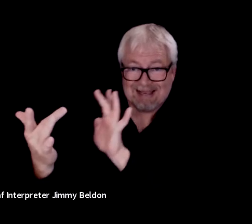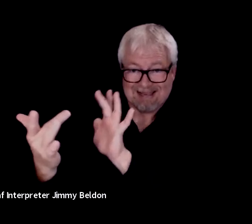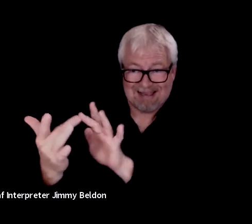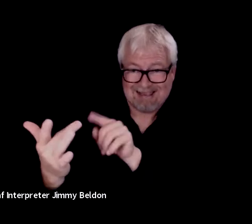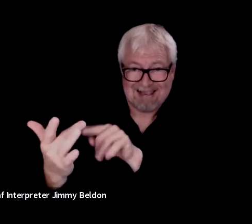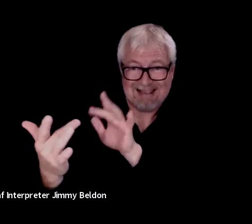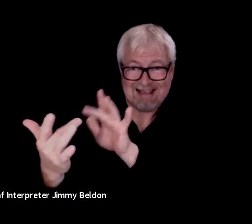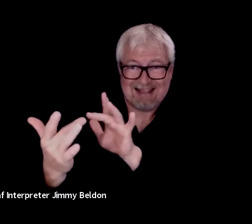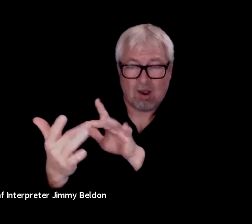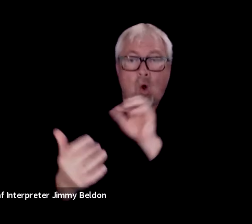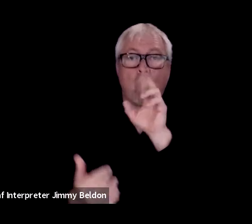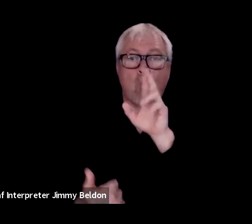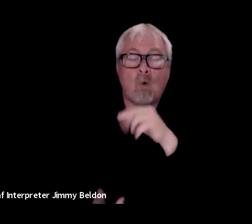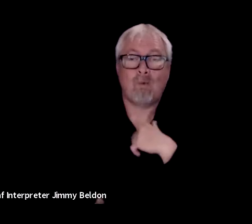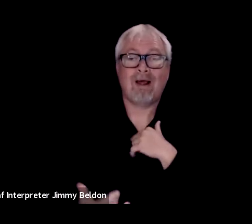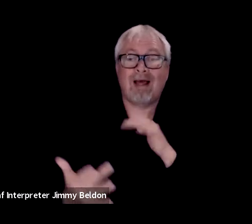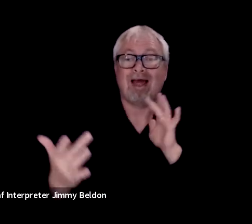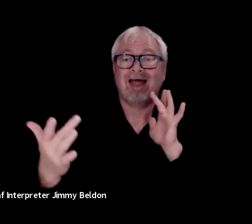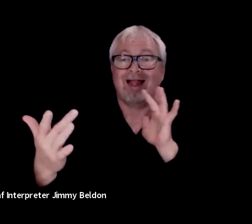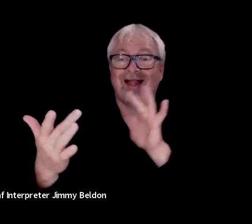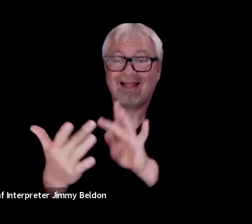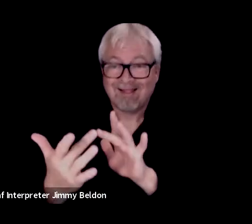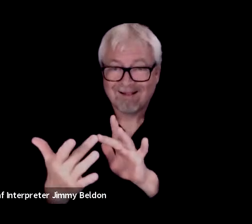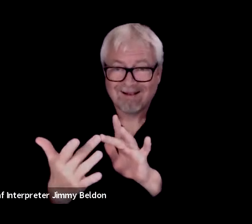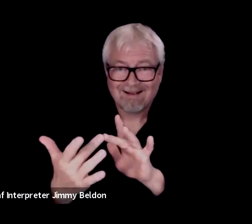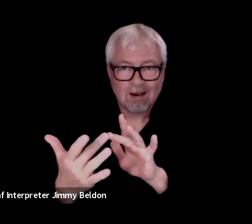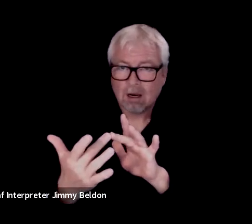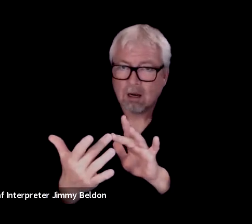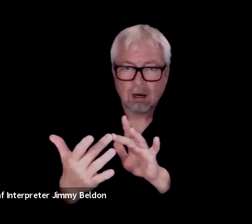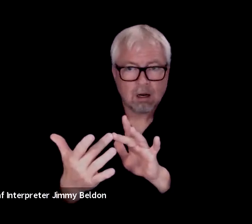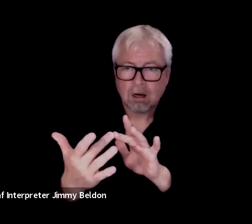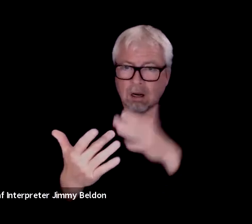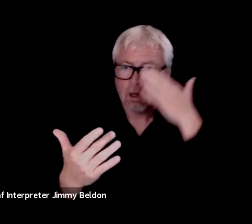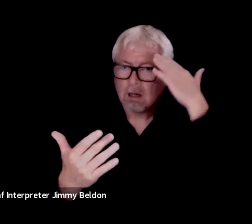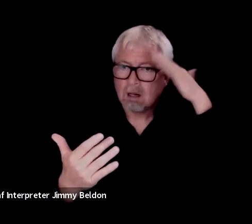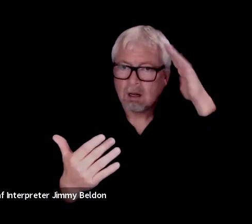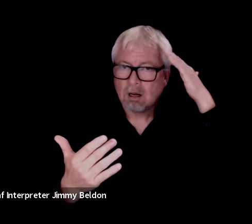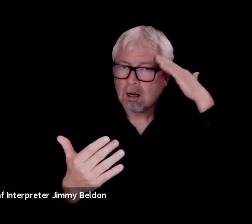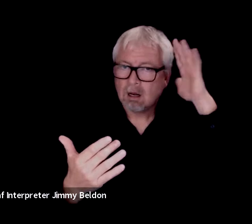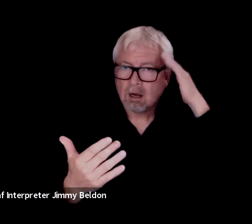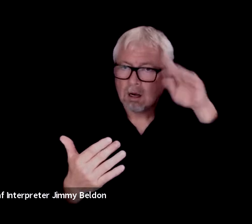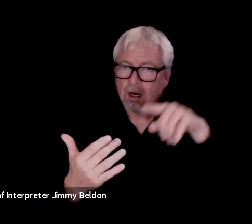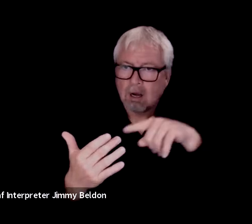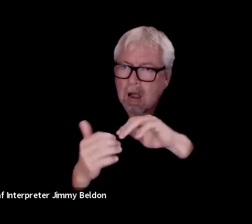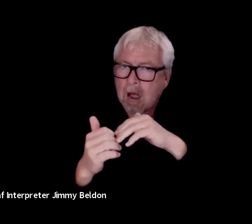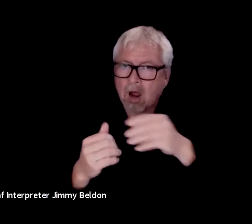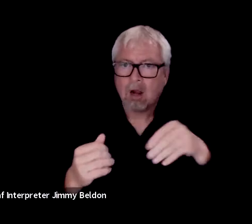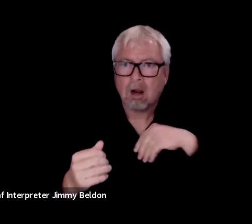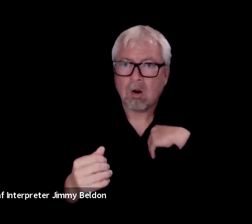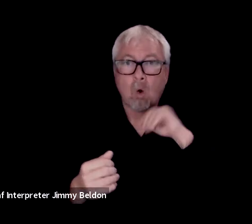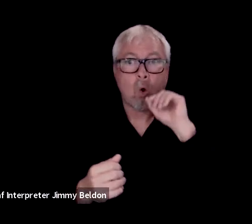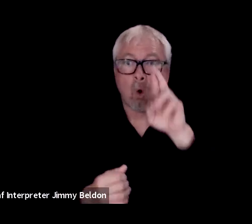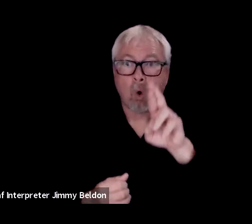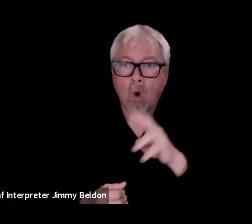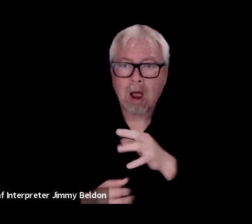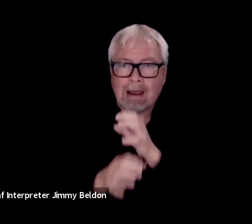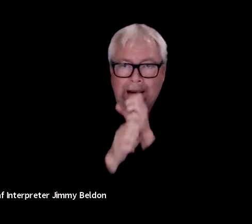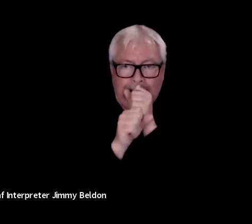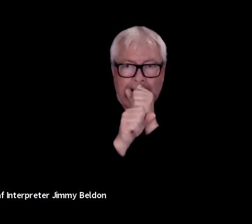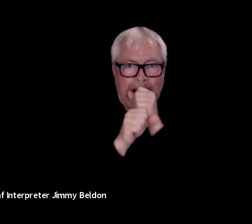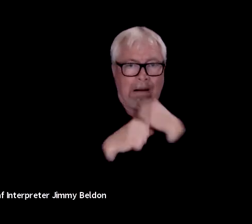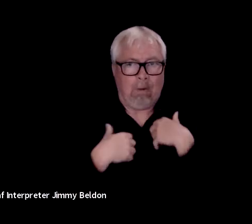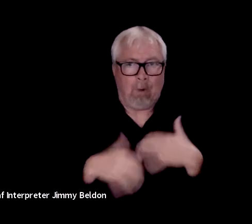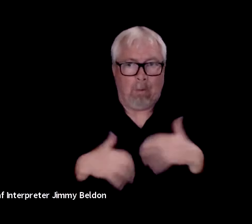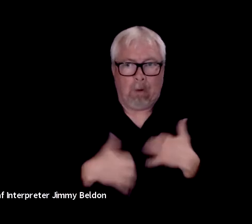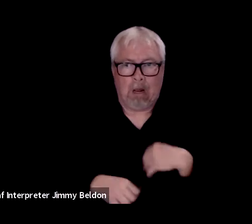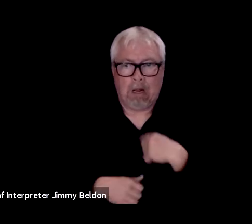everywhere they've been. And regarding your question, there is a lot we now know about what we